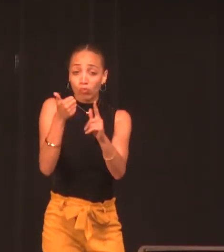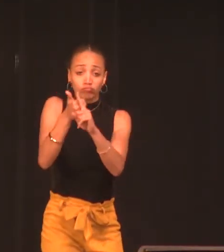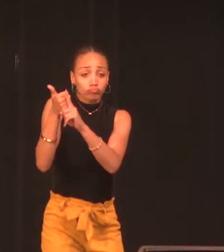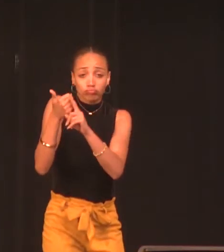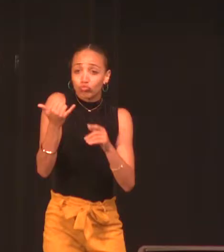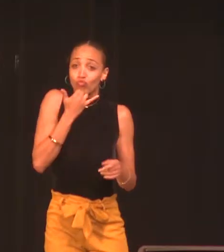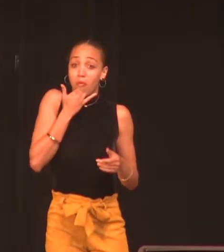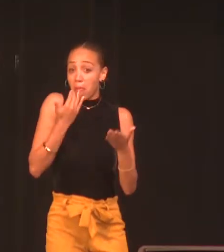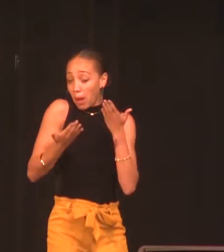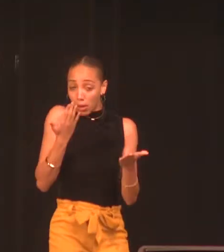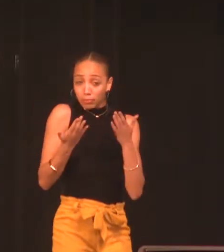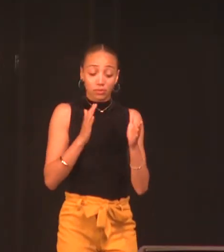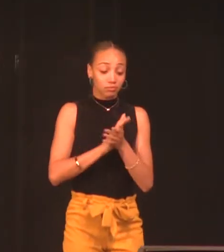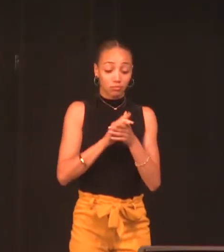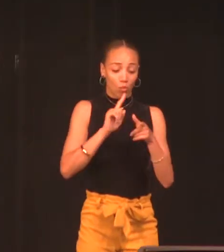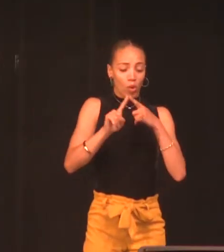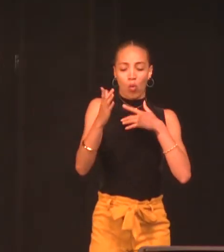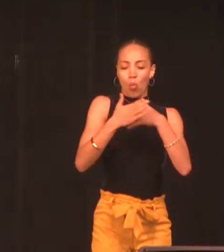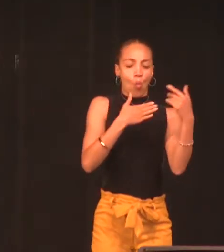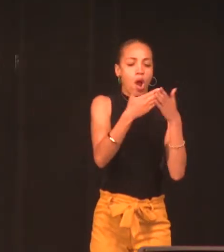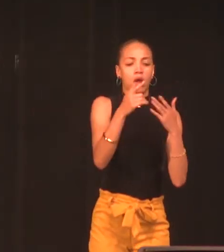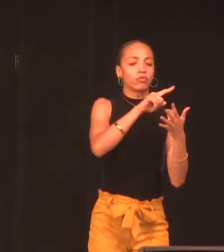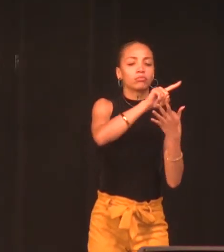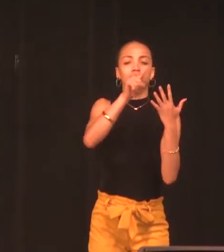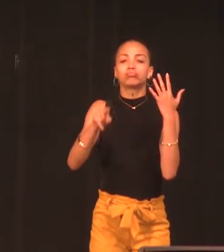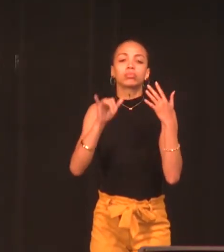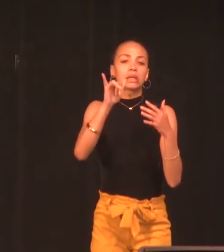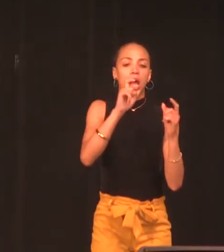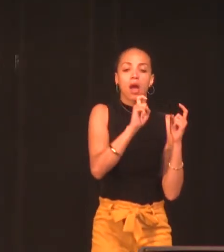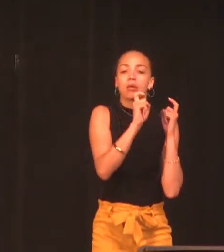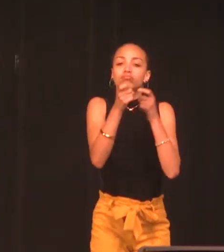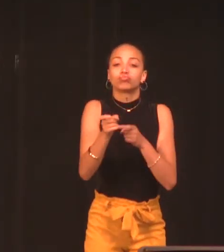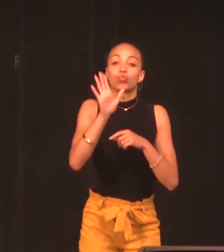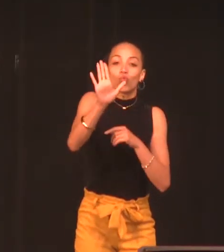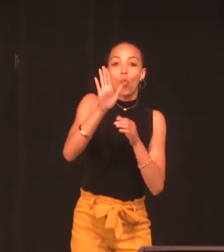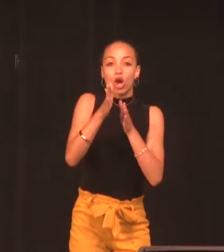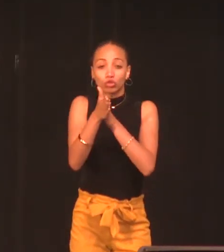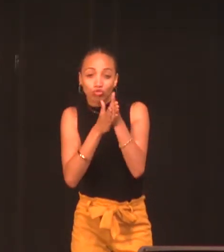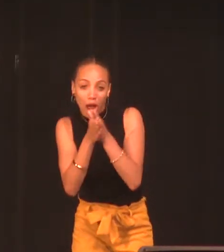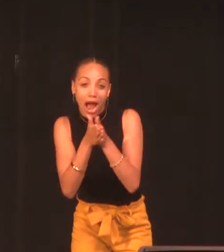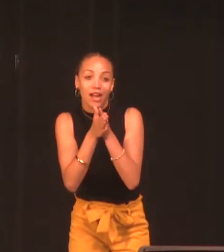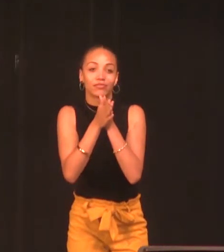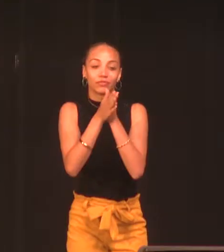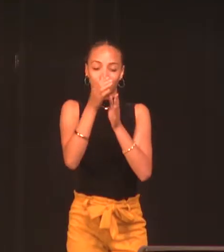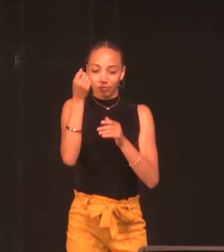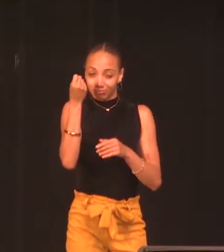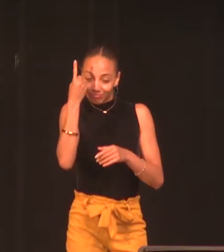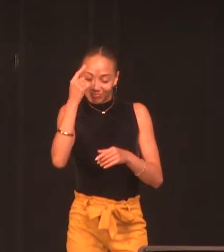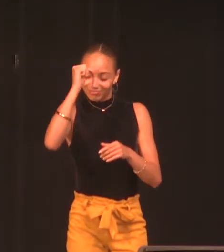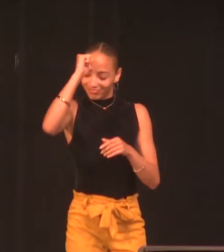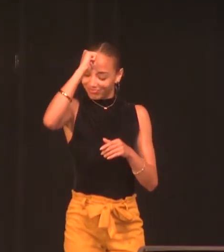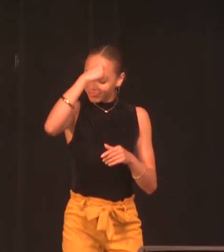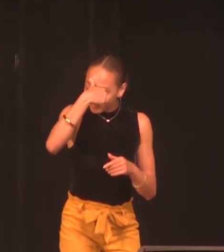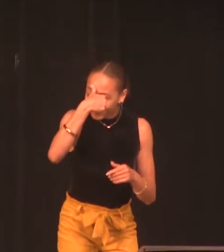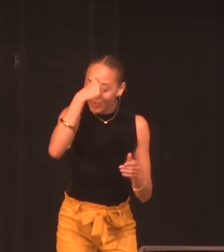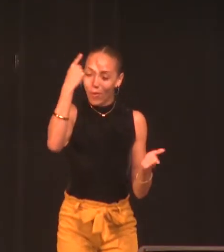like you had to meet. It may have been something you did all on your own. Whatever it was that contributed to your drive, to